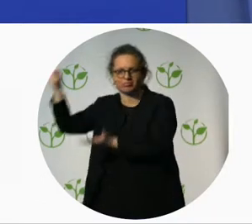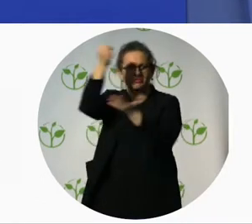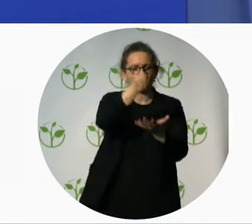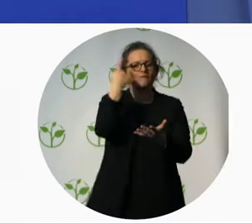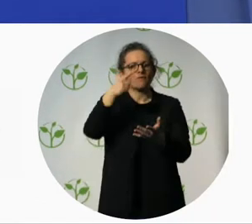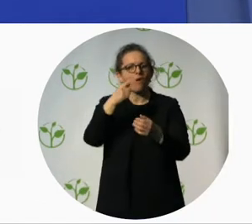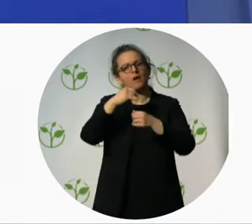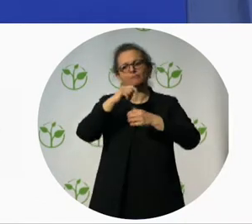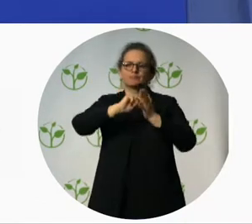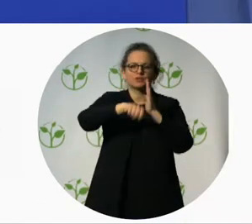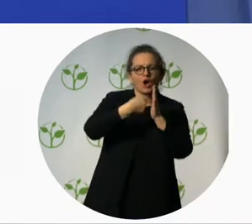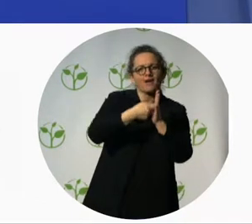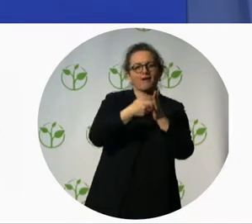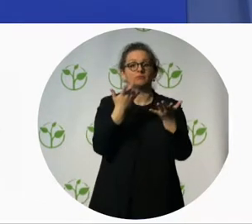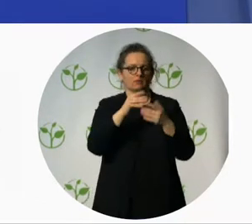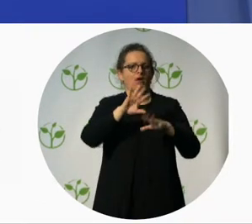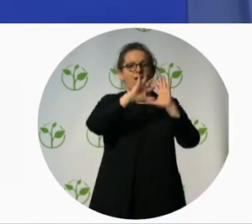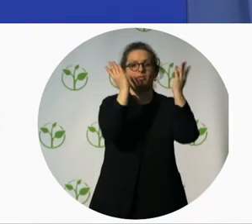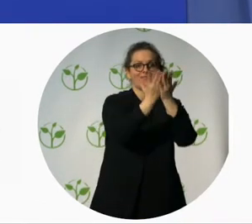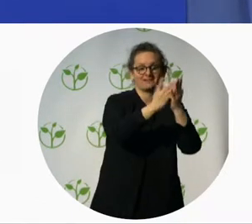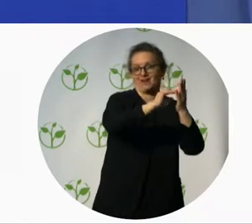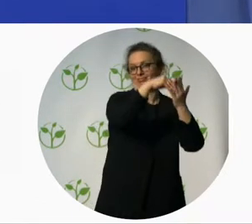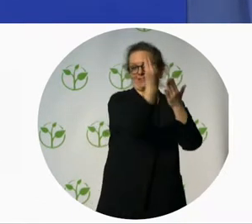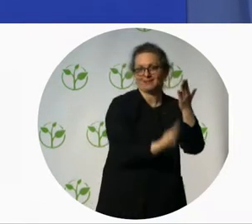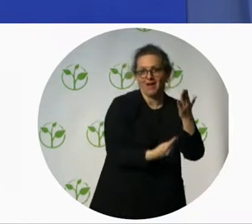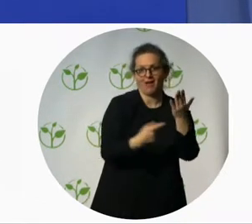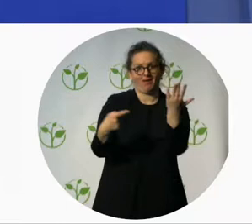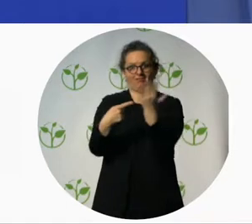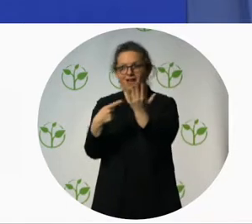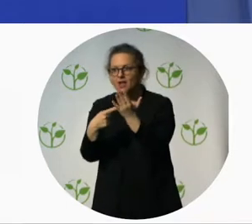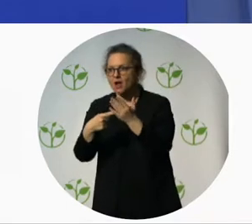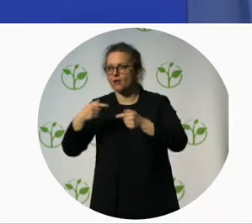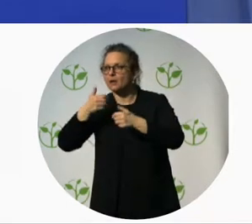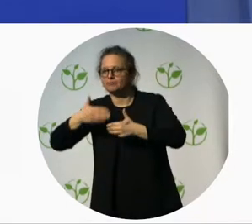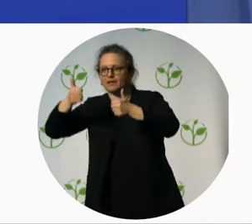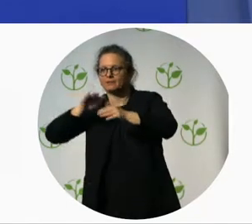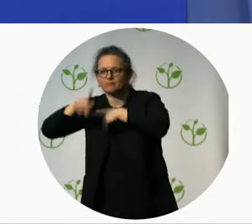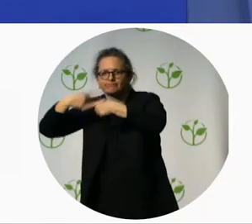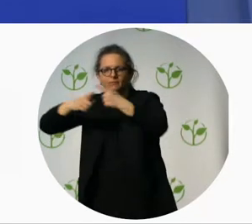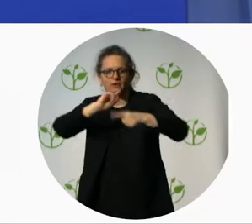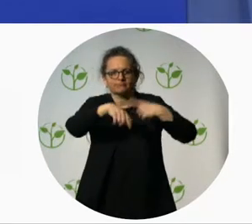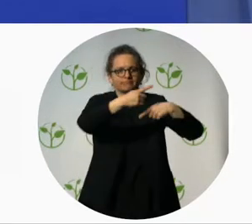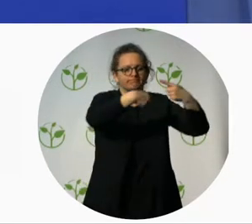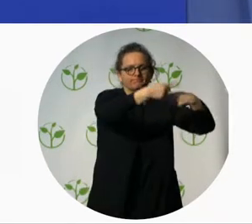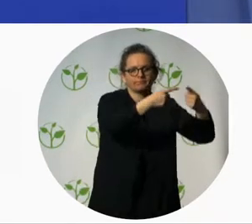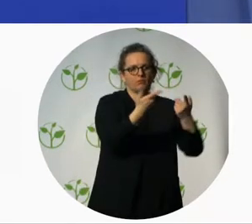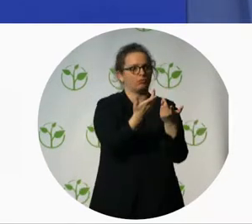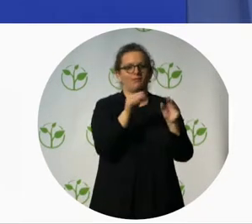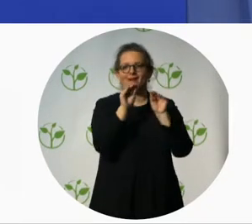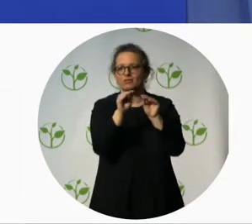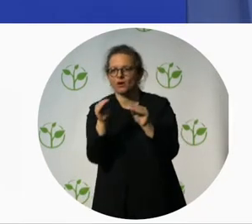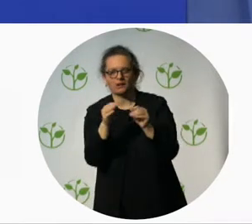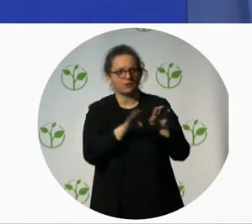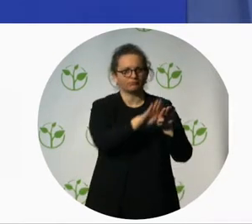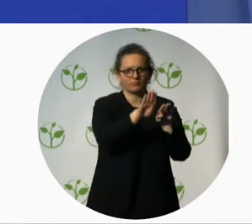make their education, their preparation, their health better.